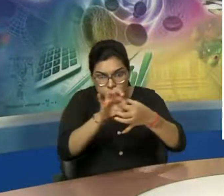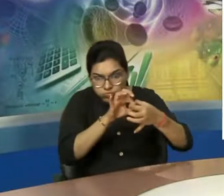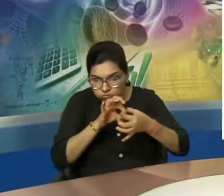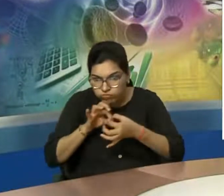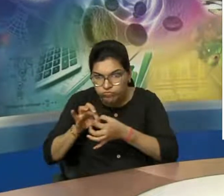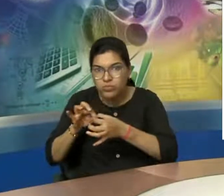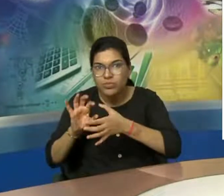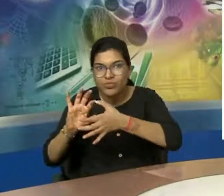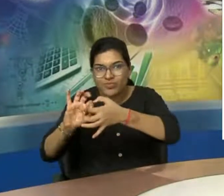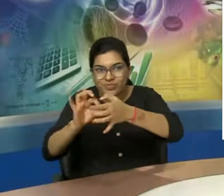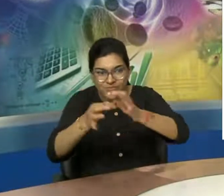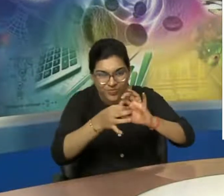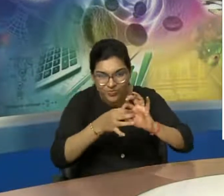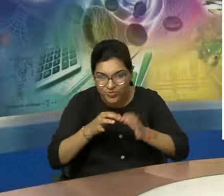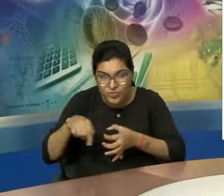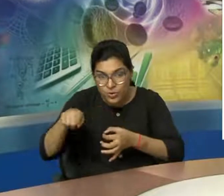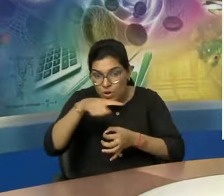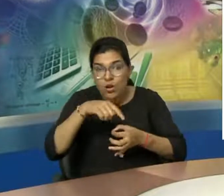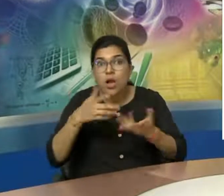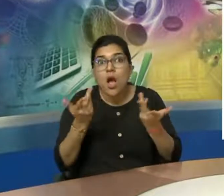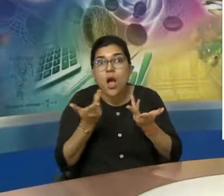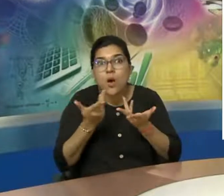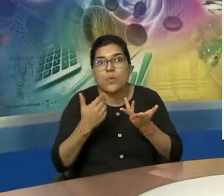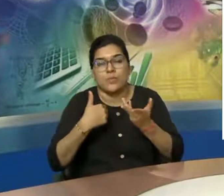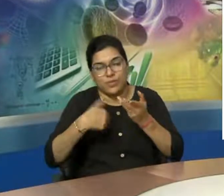a special mention of the human species.